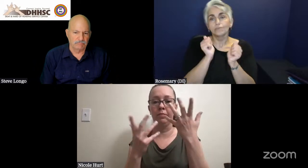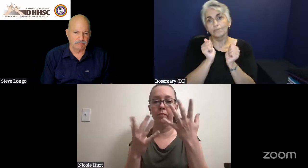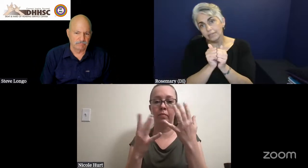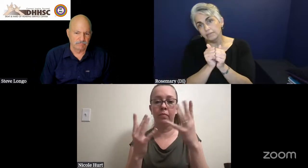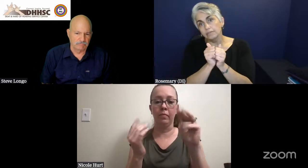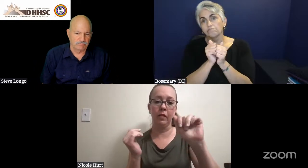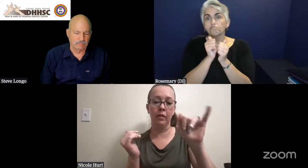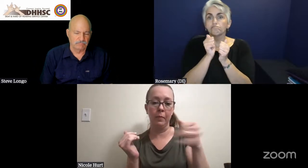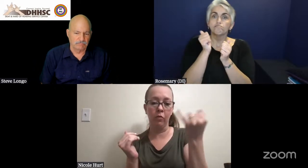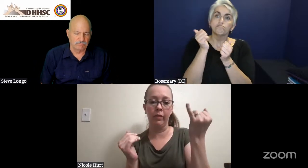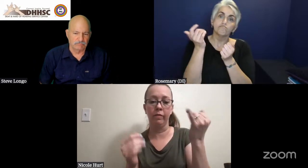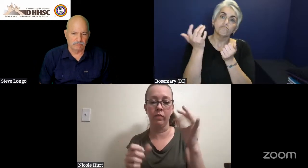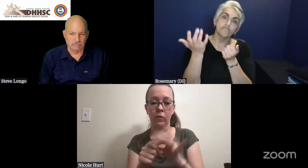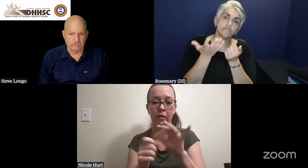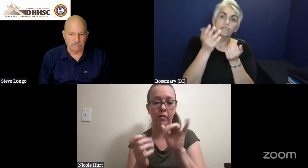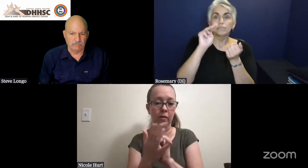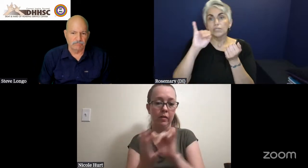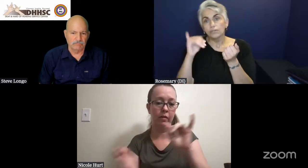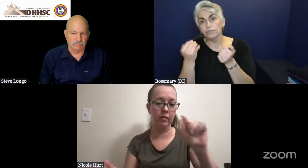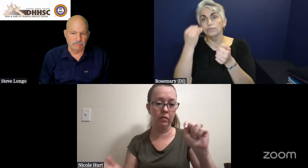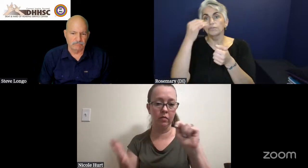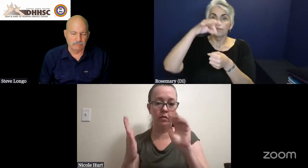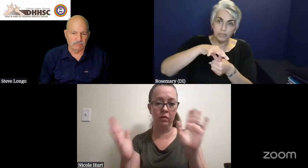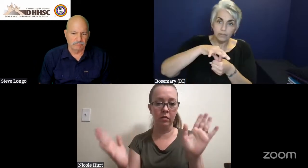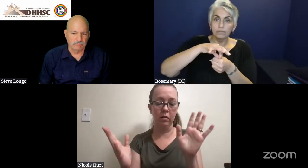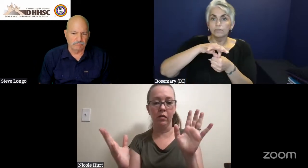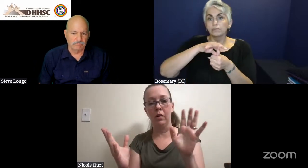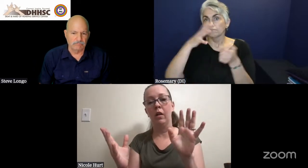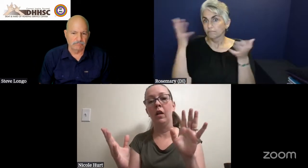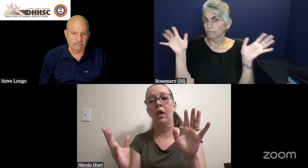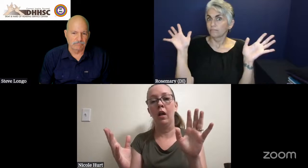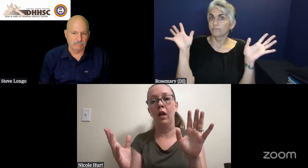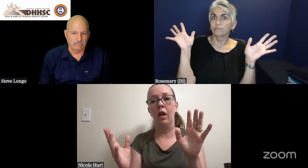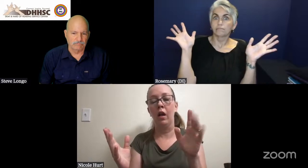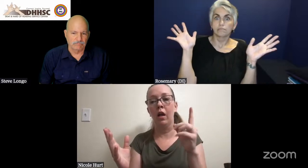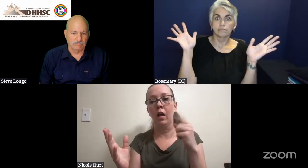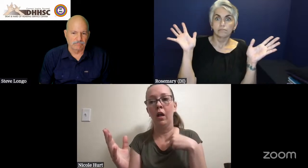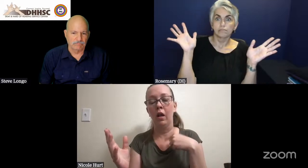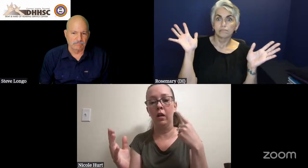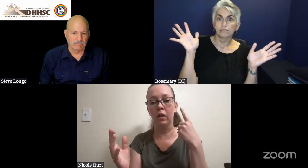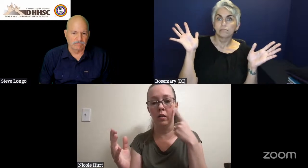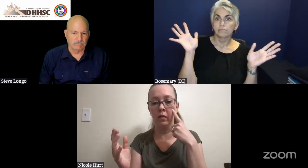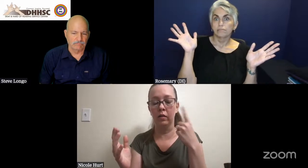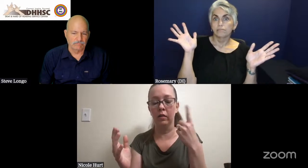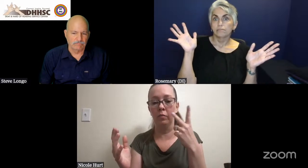just says with a majority vote, and that's it.